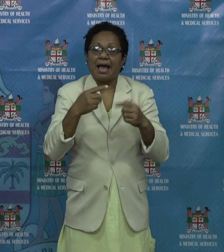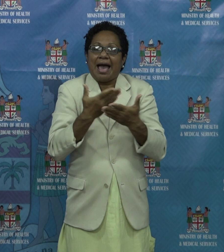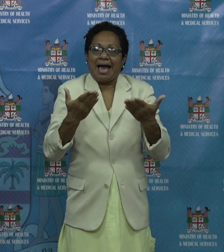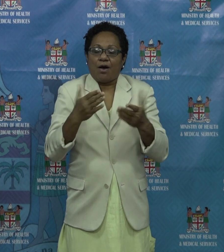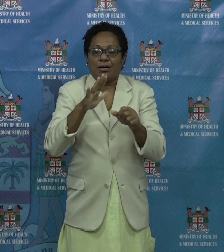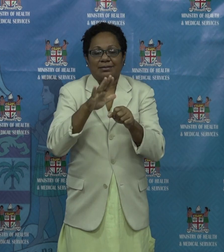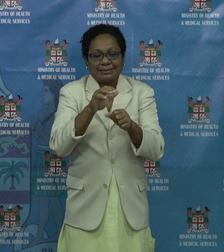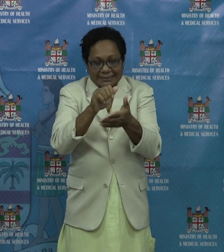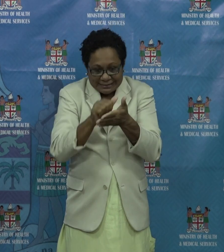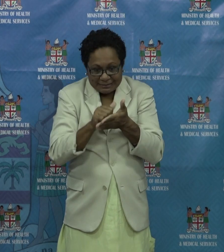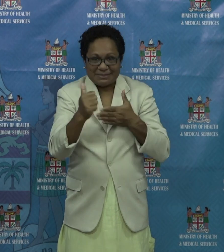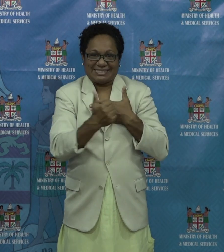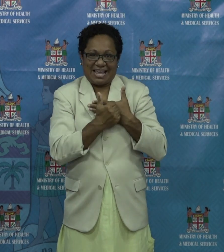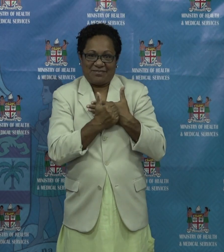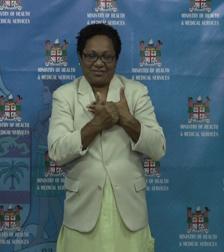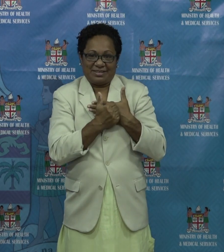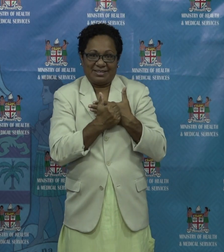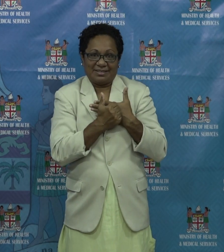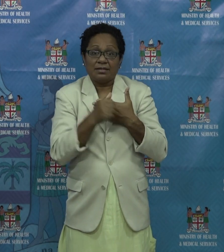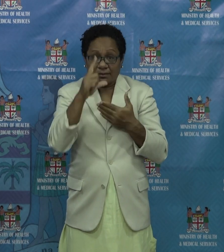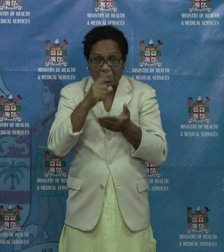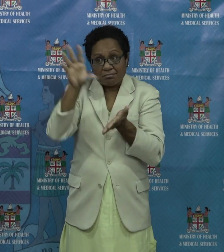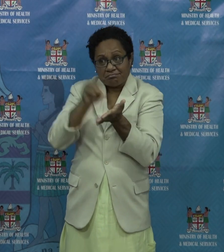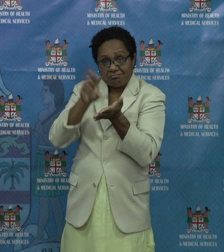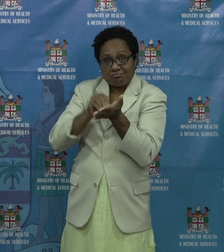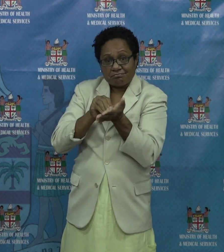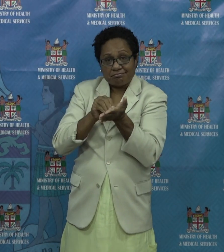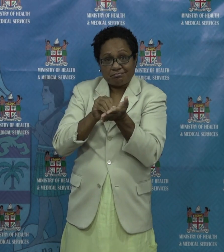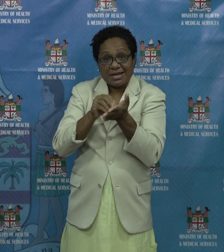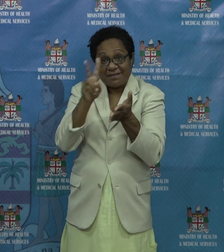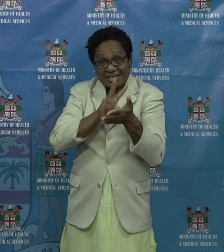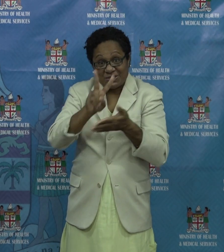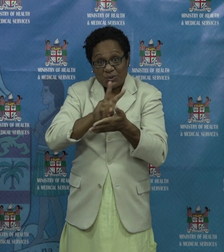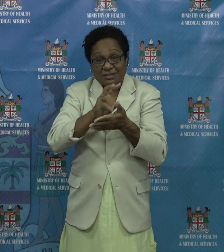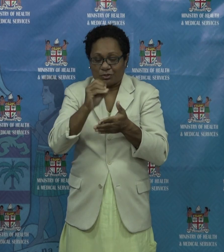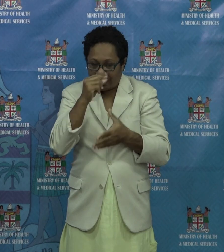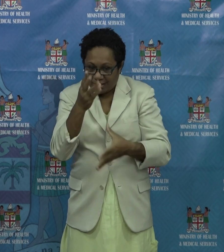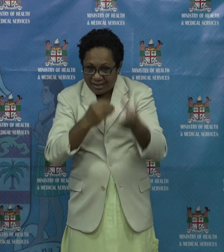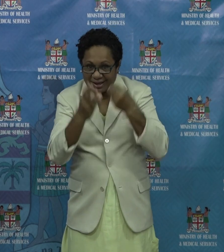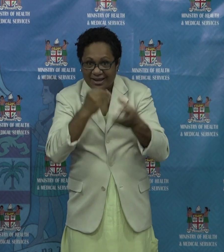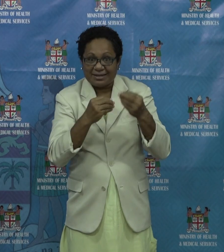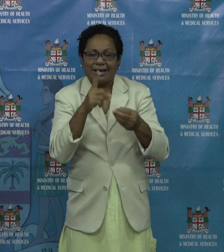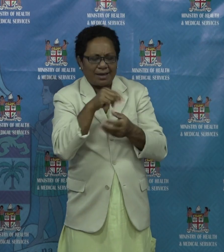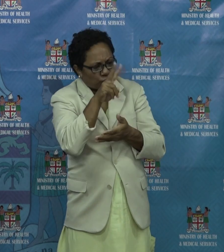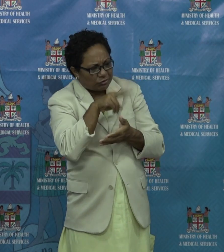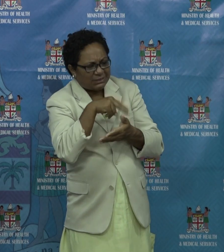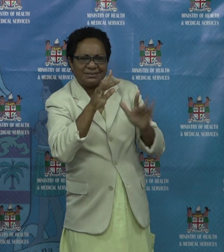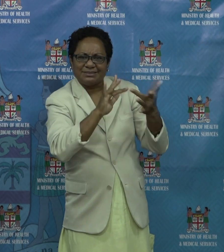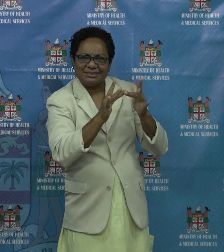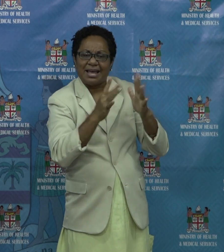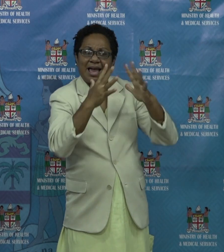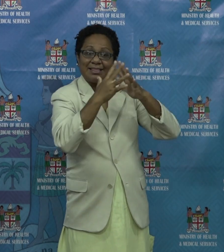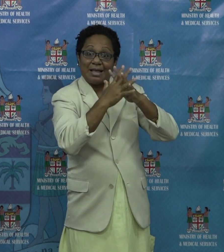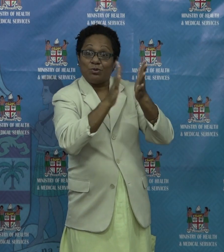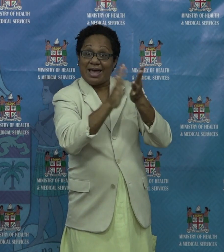practice. Download educational videos if you can, and learning materials from credible sites such as the